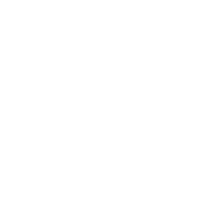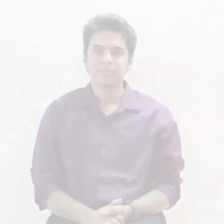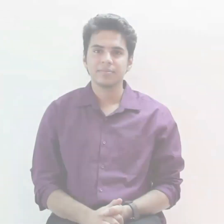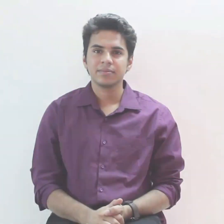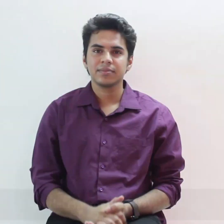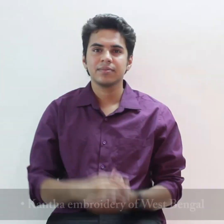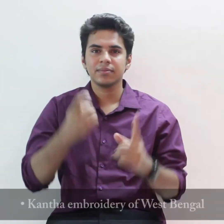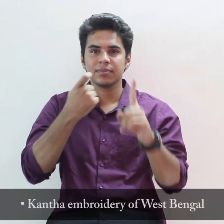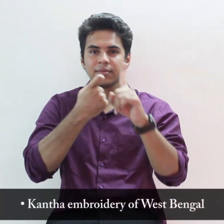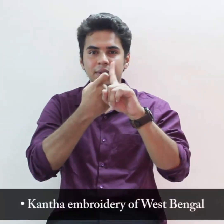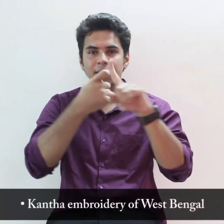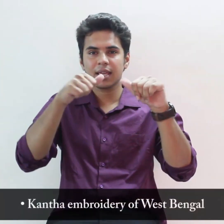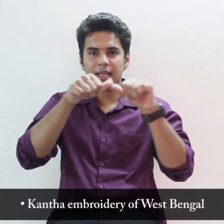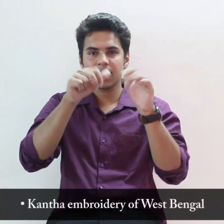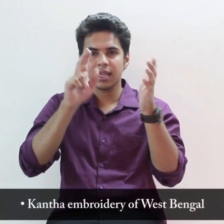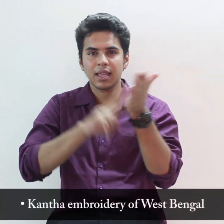Kantha embroidery of West Bengal.